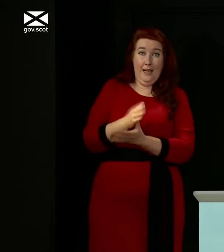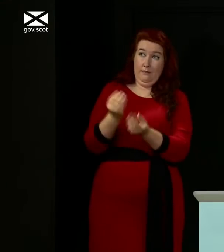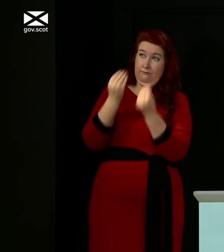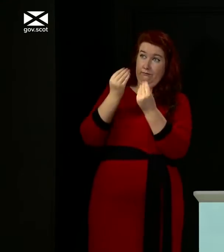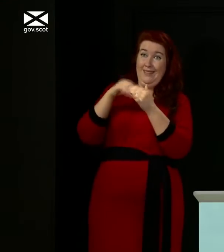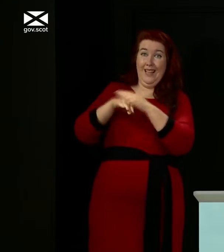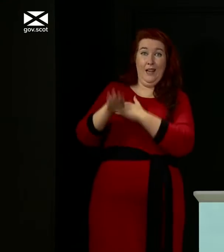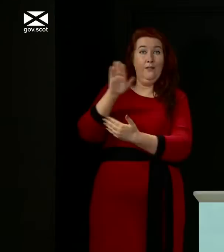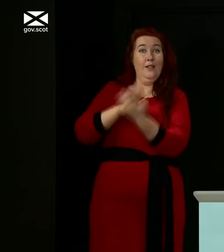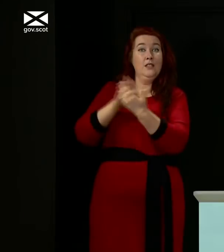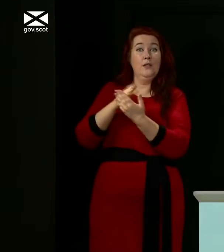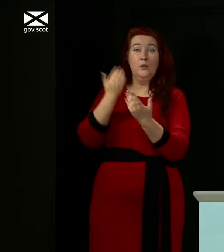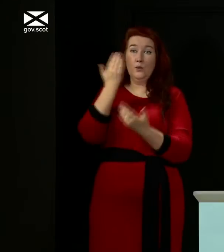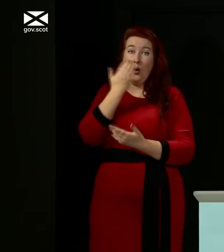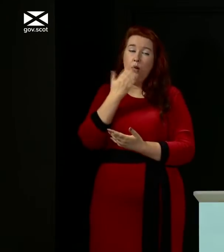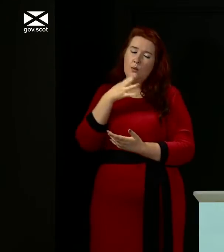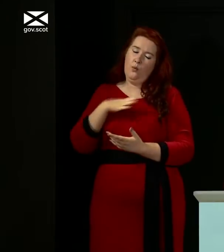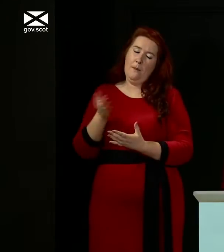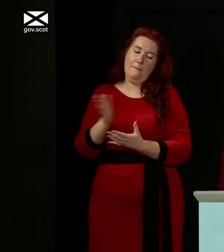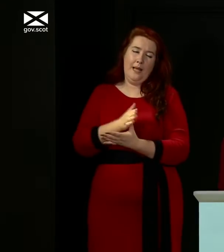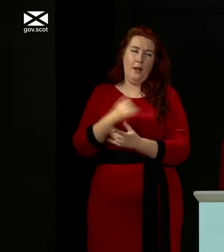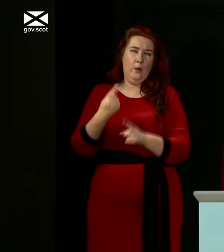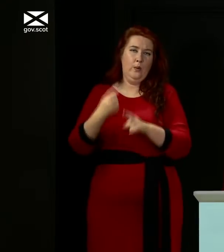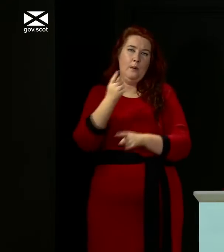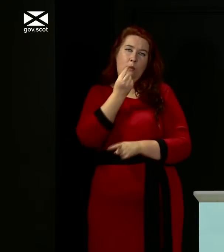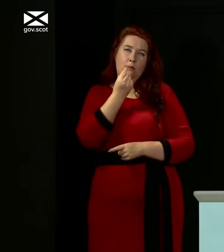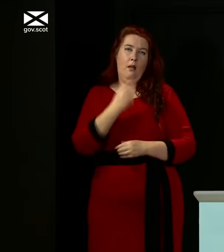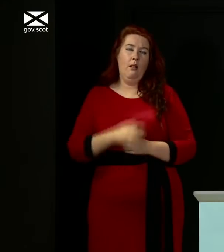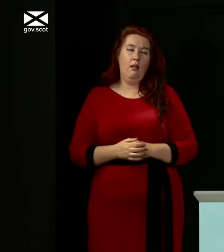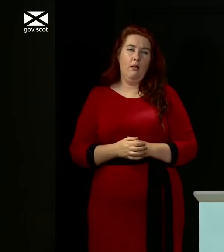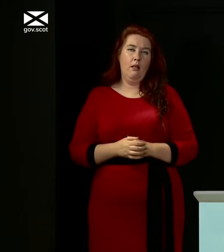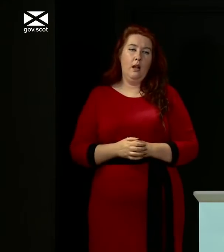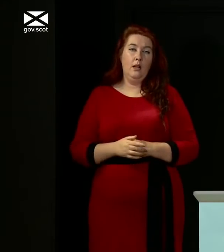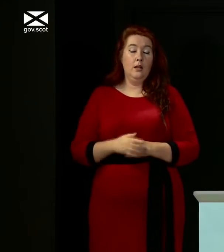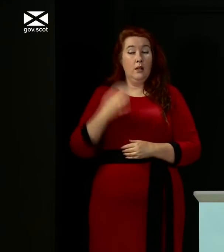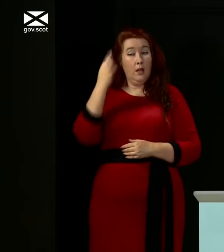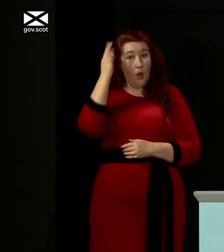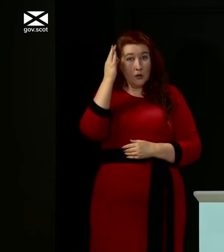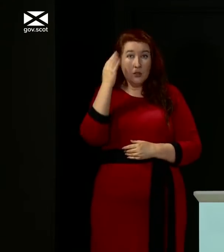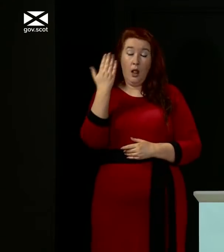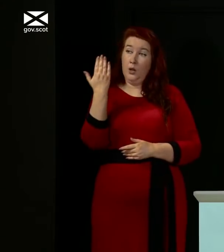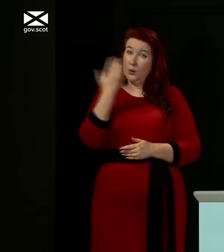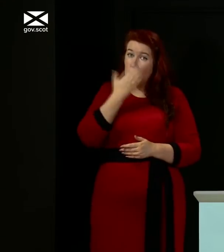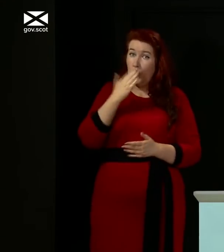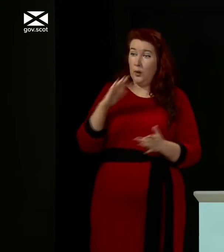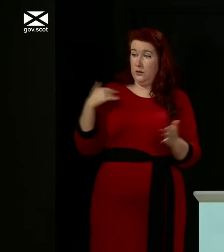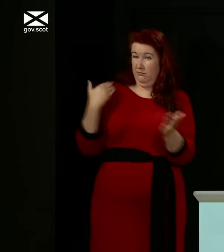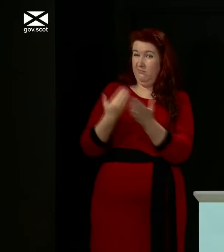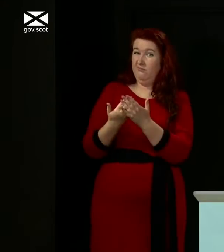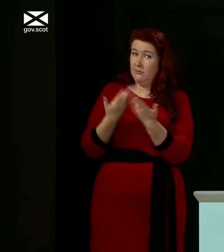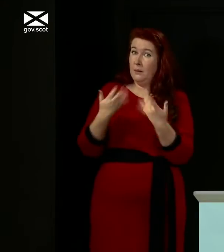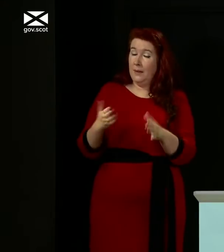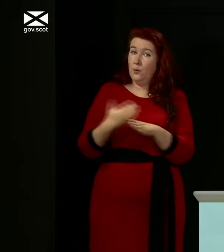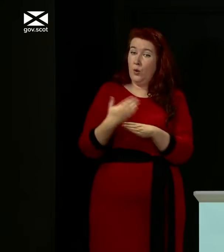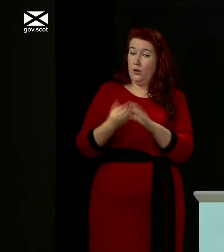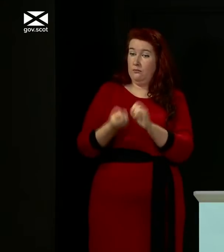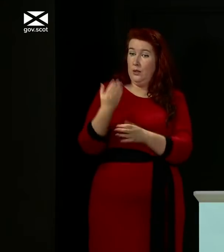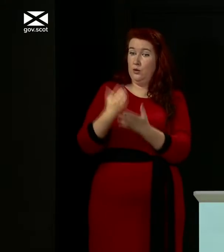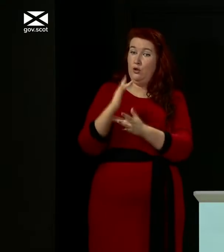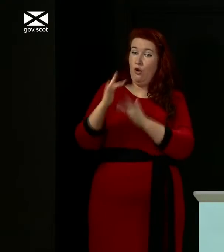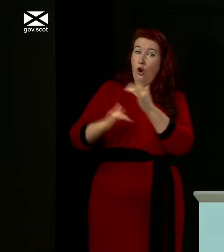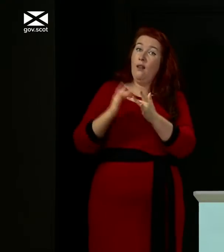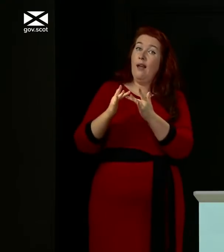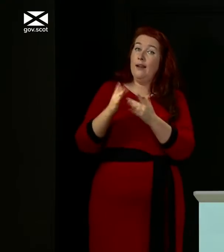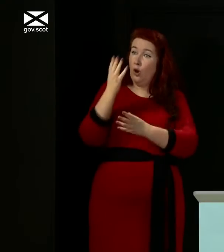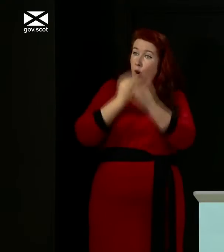for all of the reasons everybody understands. And councils and schools have been working throughout to make sure that they have online learning. I